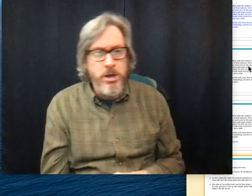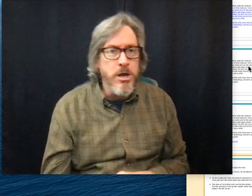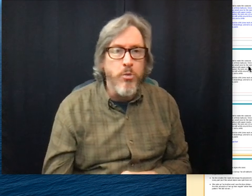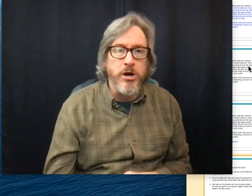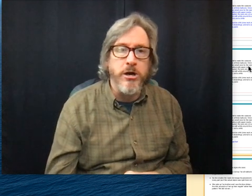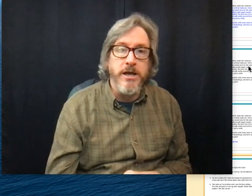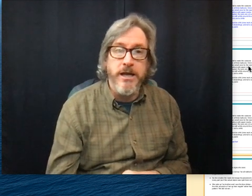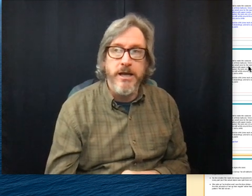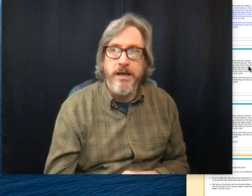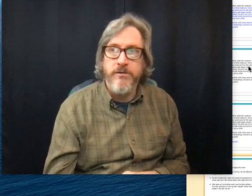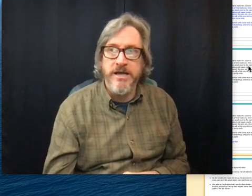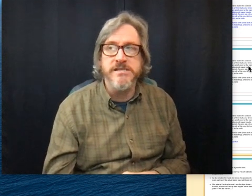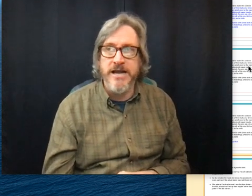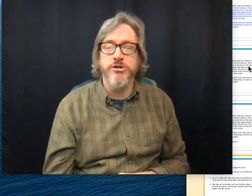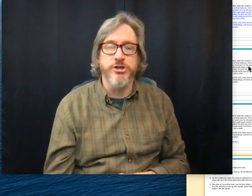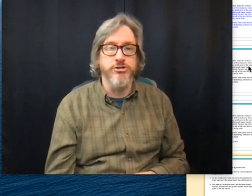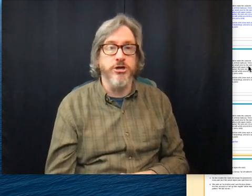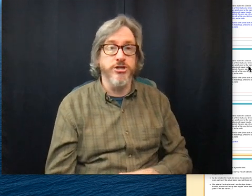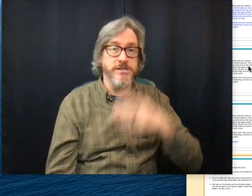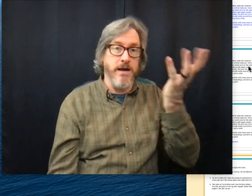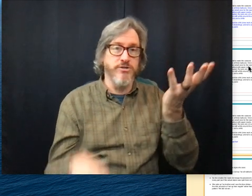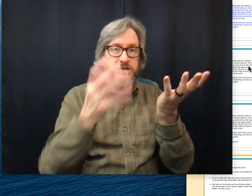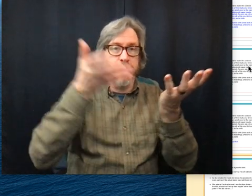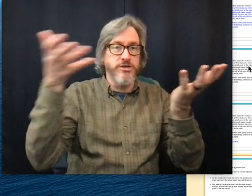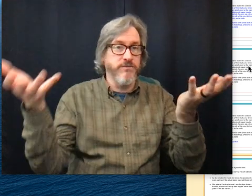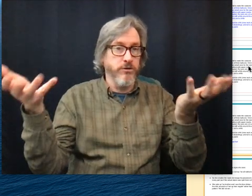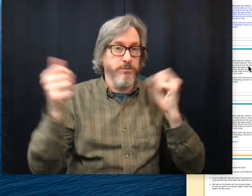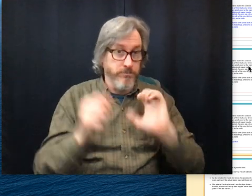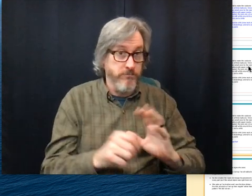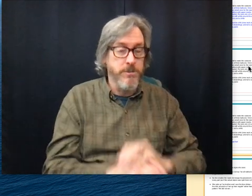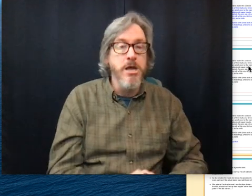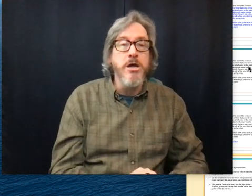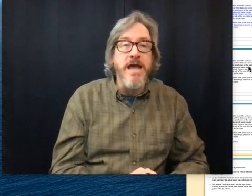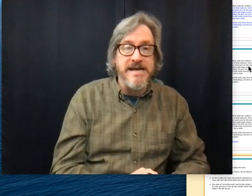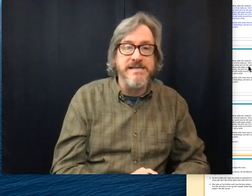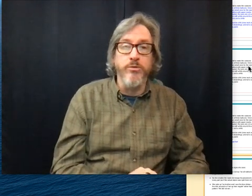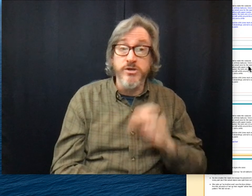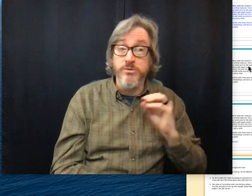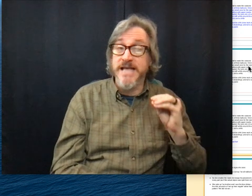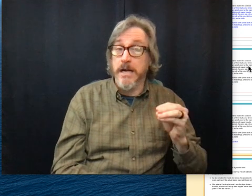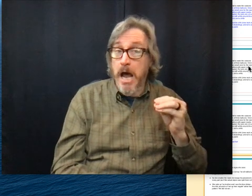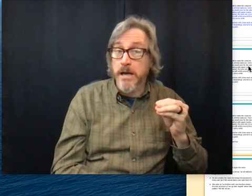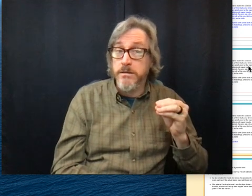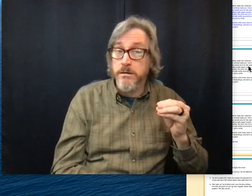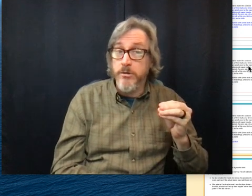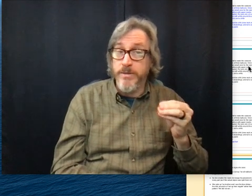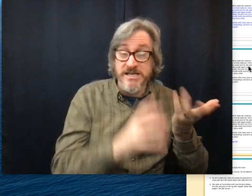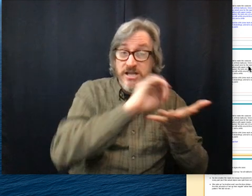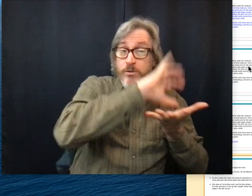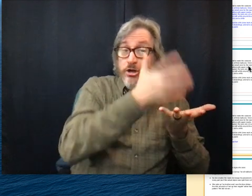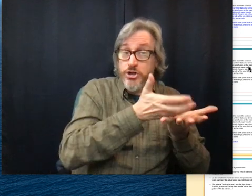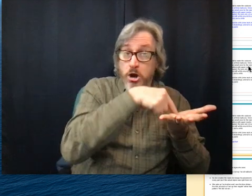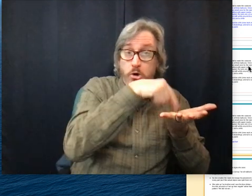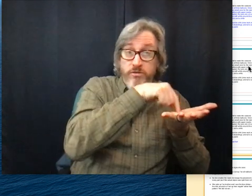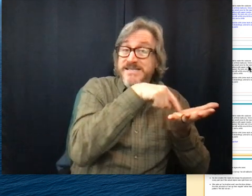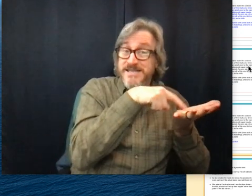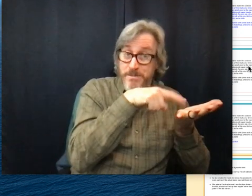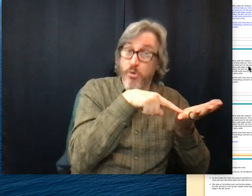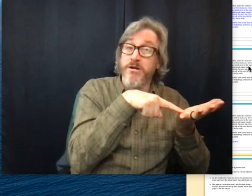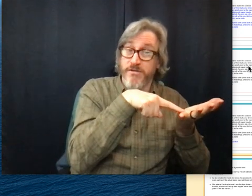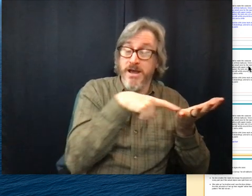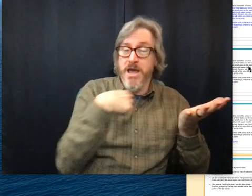fan, where his language construction is object, subject, verb. ASL, we use that a lot, because then we can show